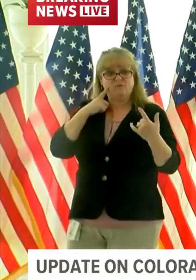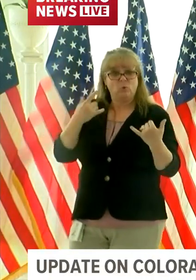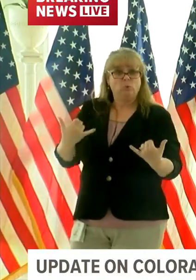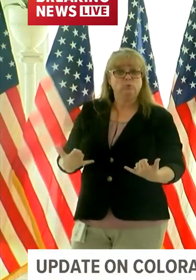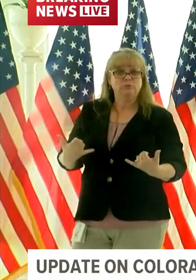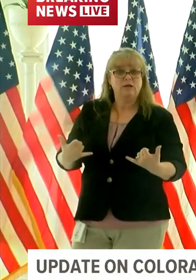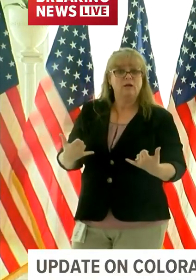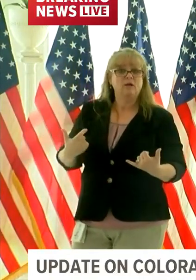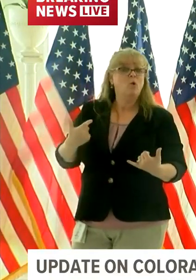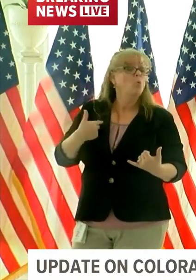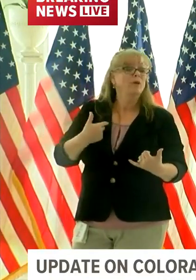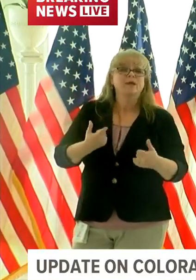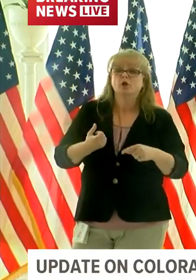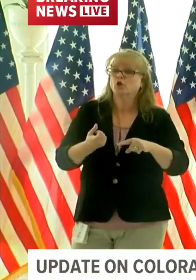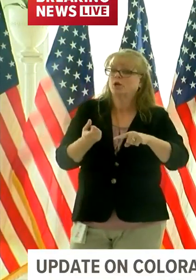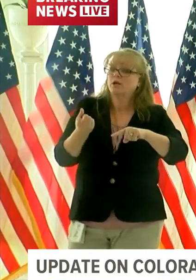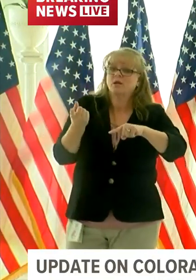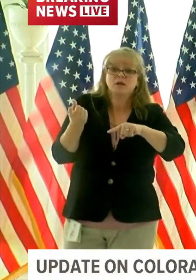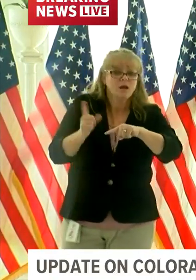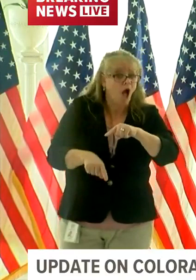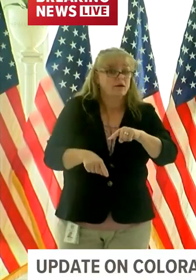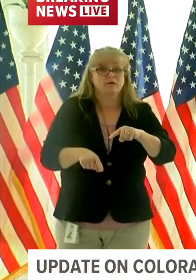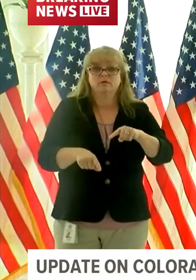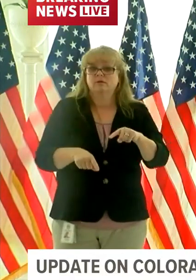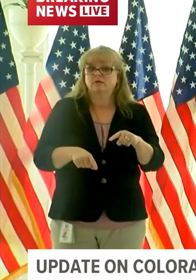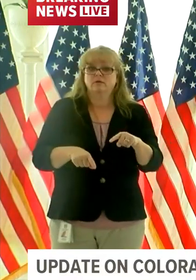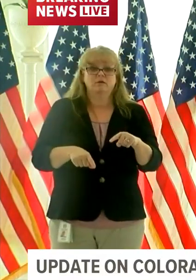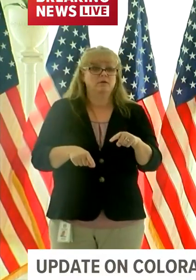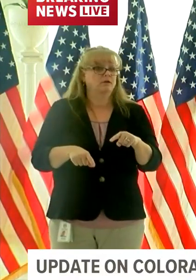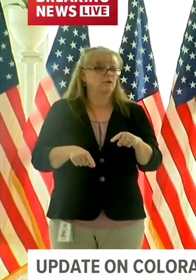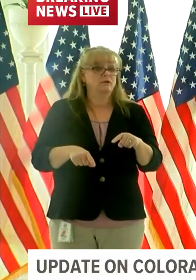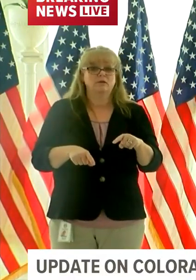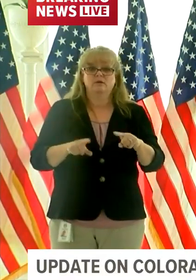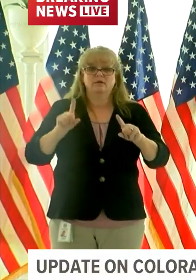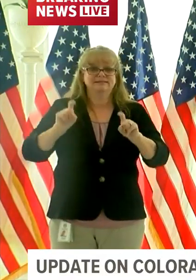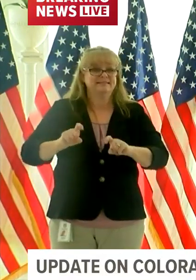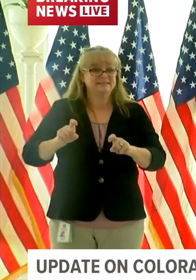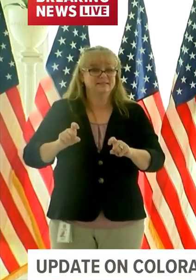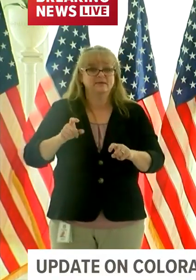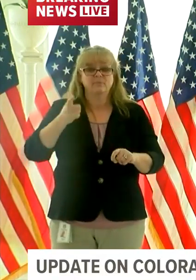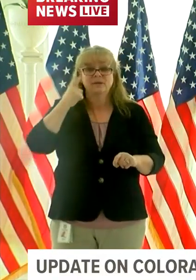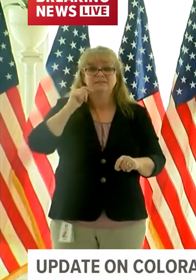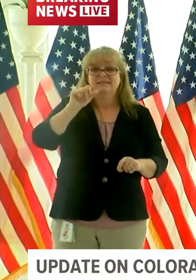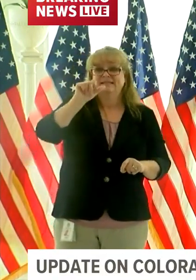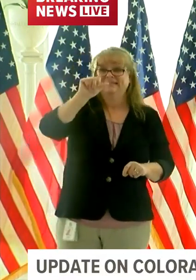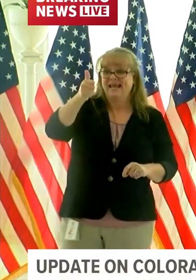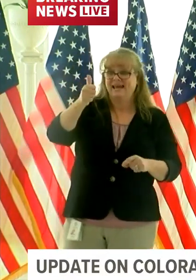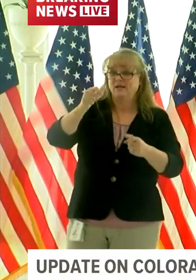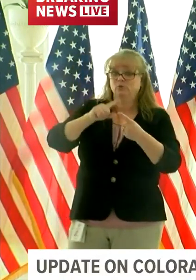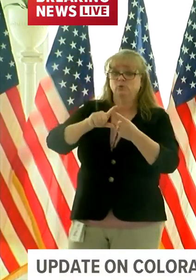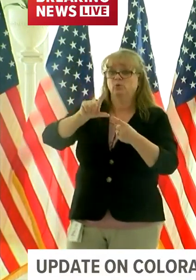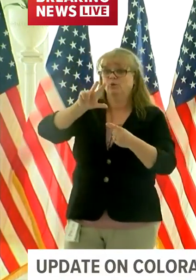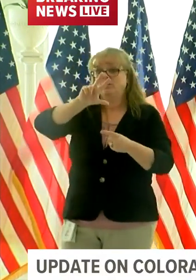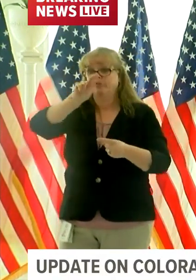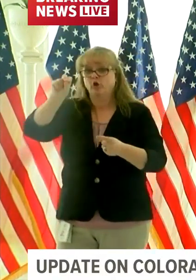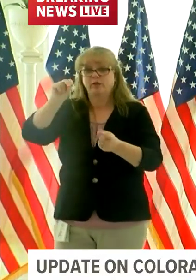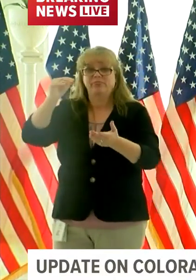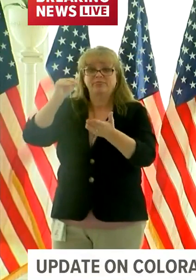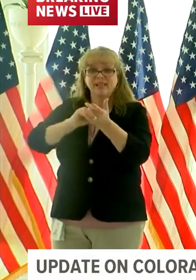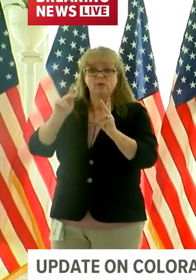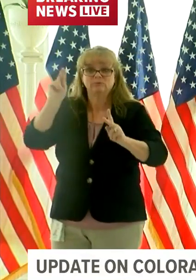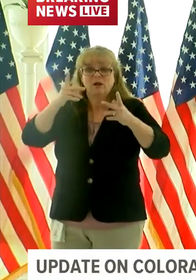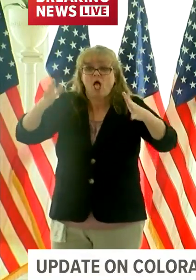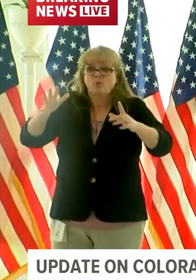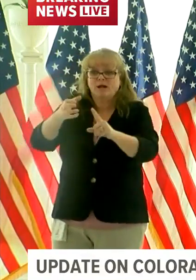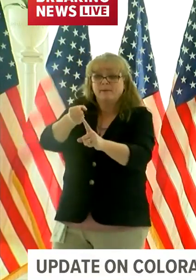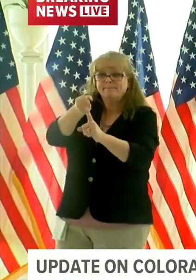there is 10, 20, 30,000 people with COVID-19. Where the societies